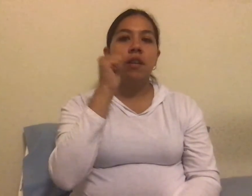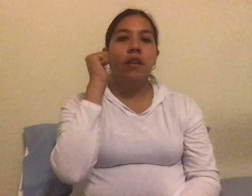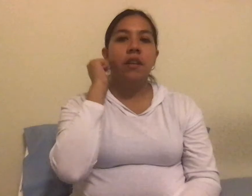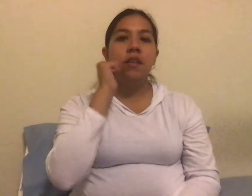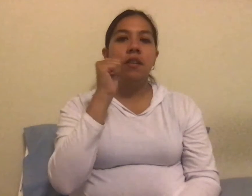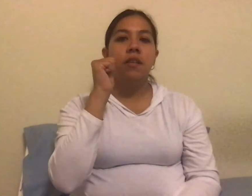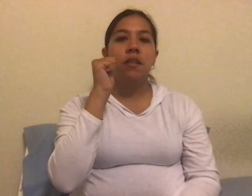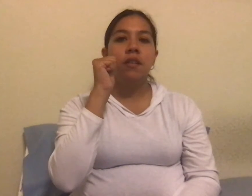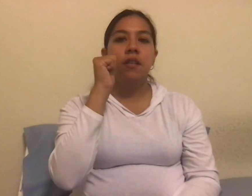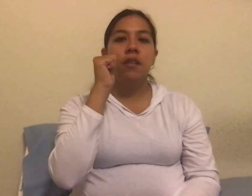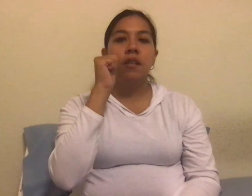ordinary.